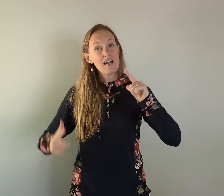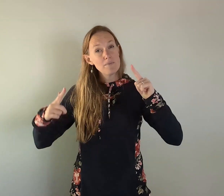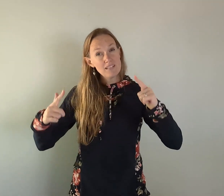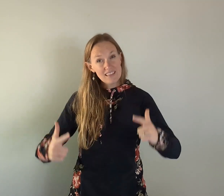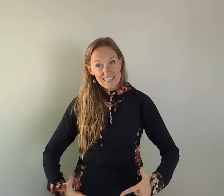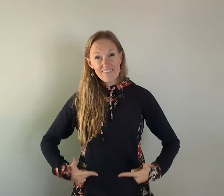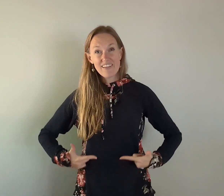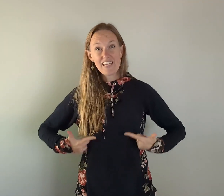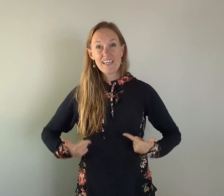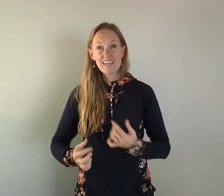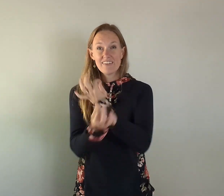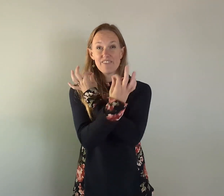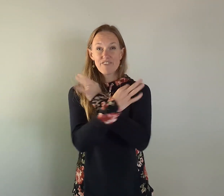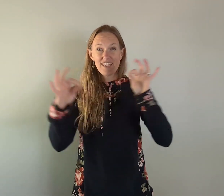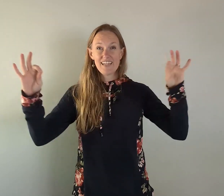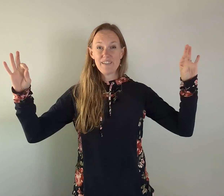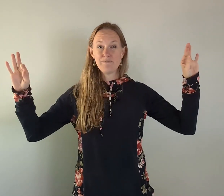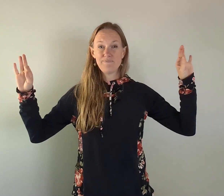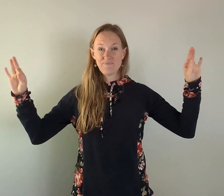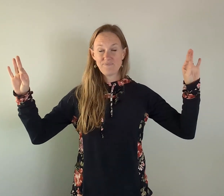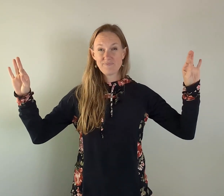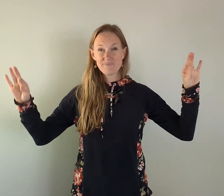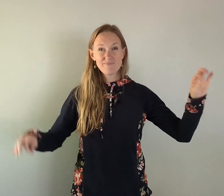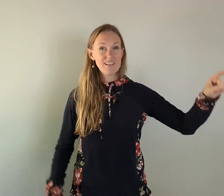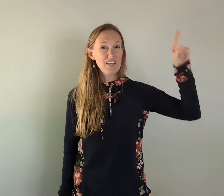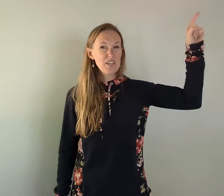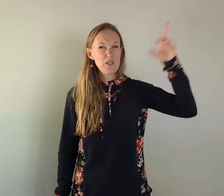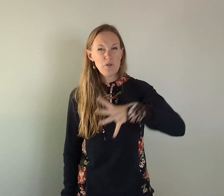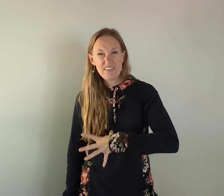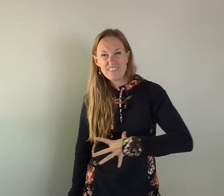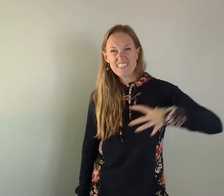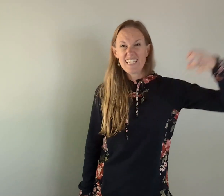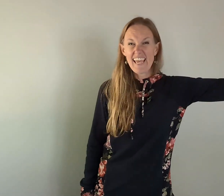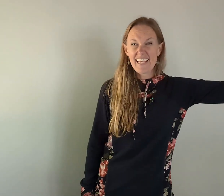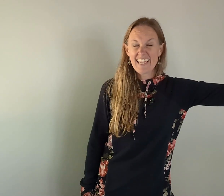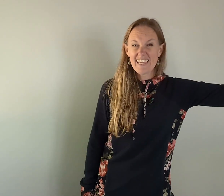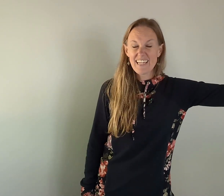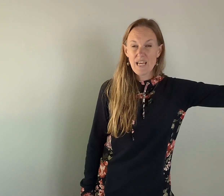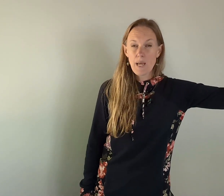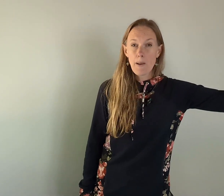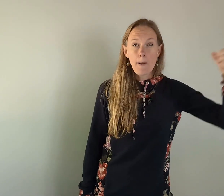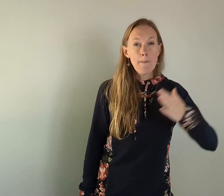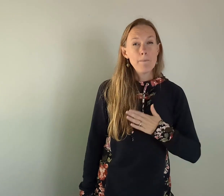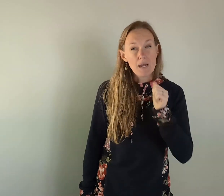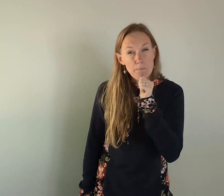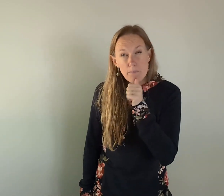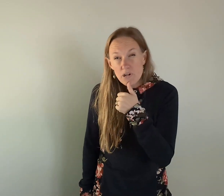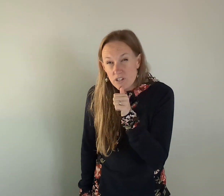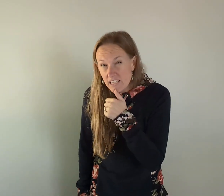I'm living in freedom. You have taken my